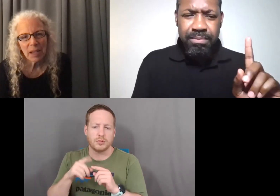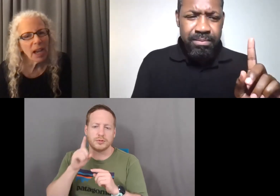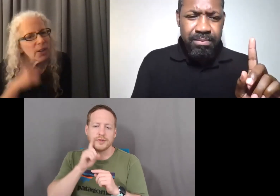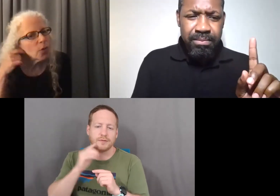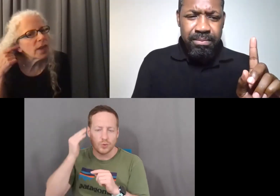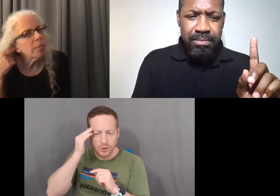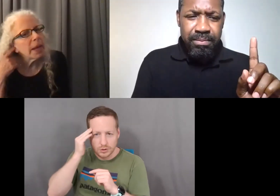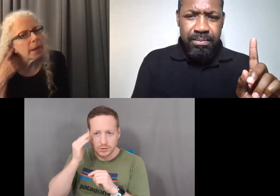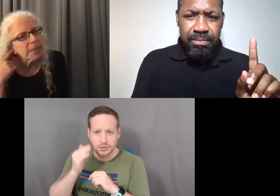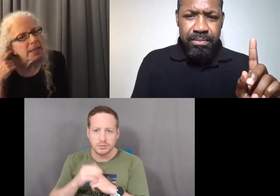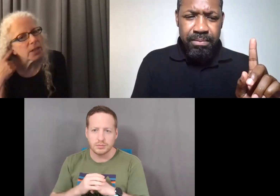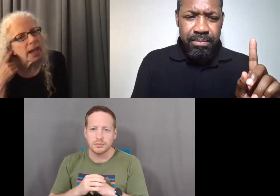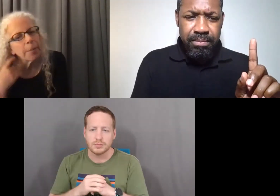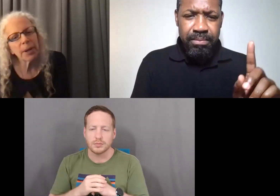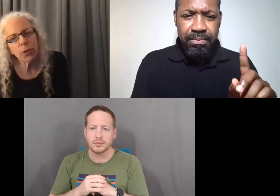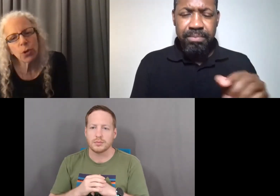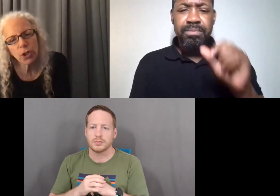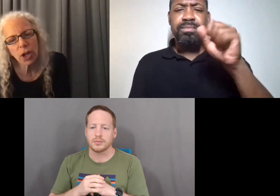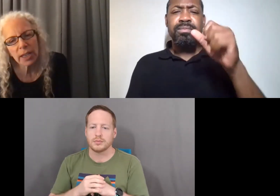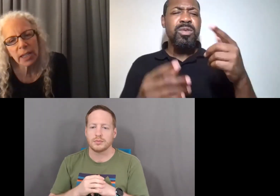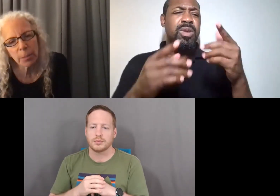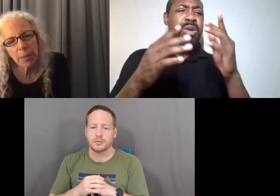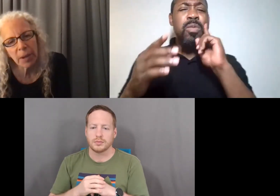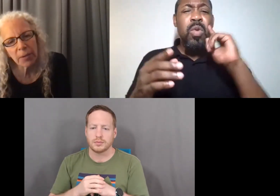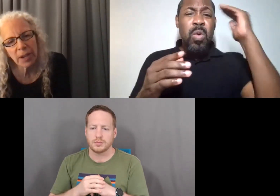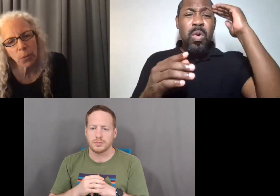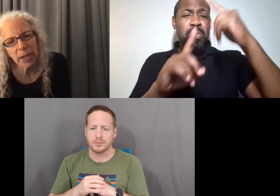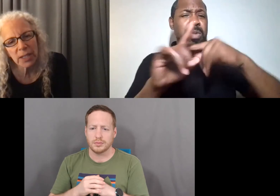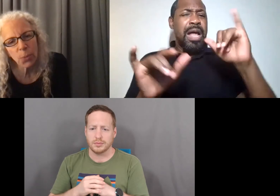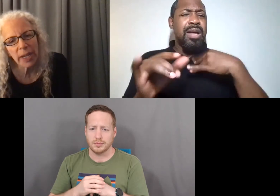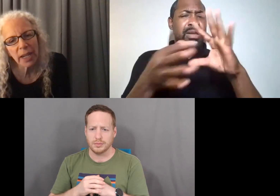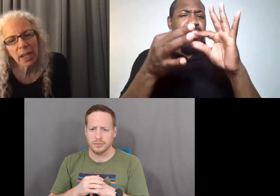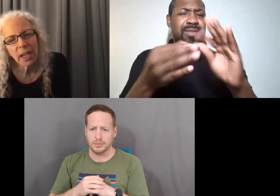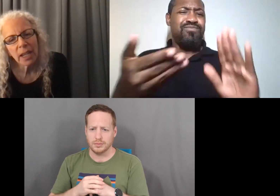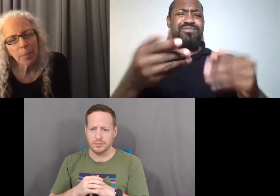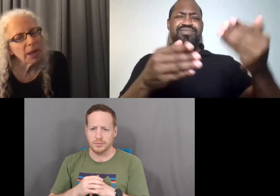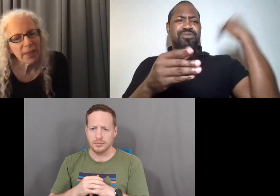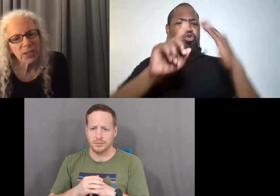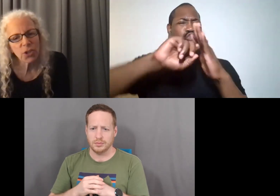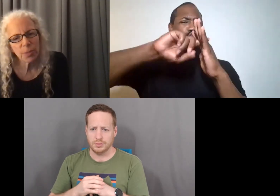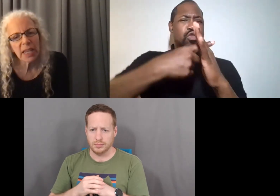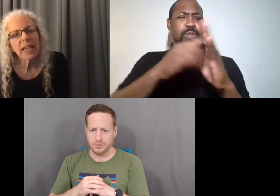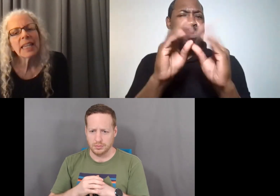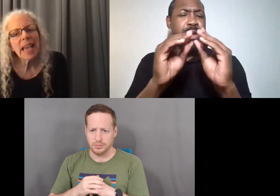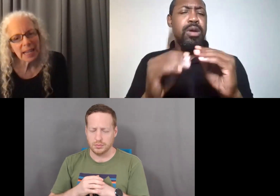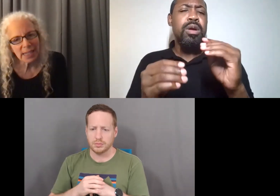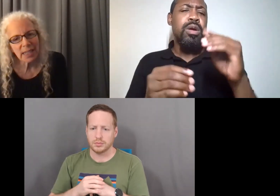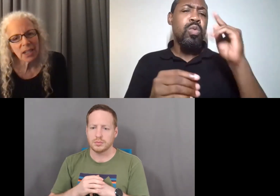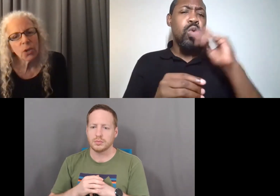I don't think Pam is here tonight, but if you could talk a little bit about Deaf Awareness Week, month, excuse me. Yes, we